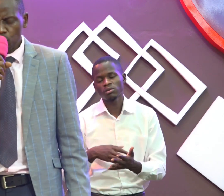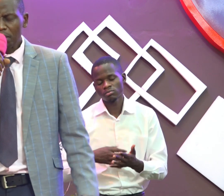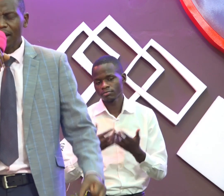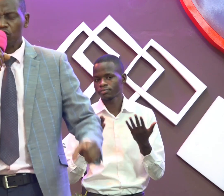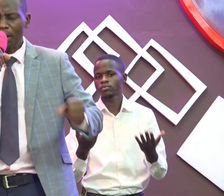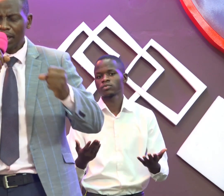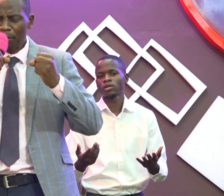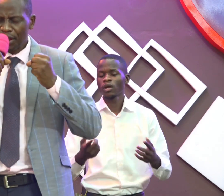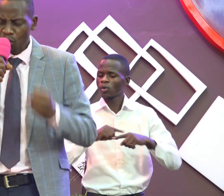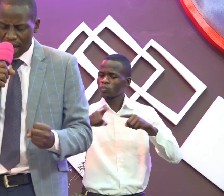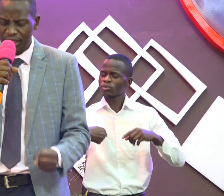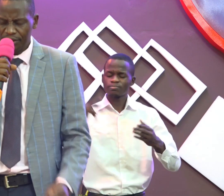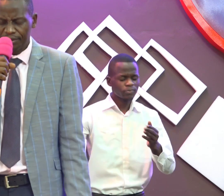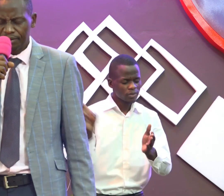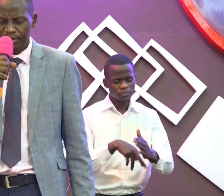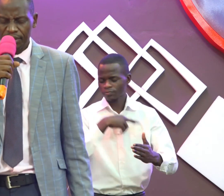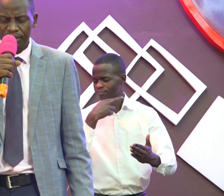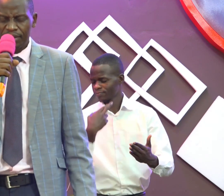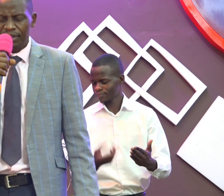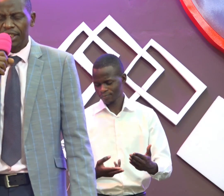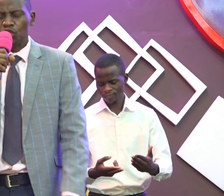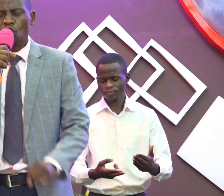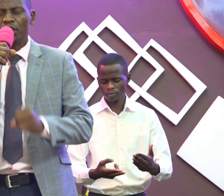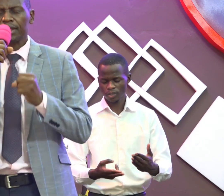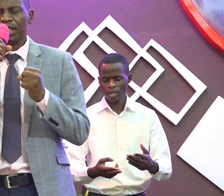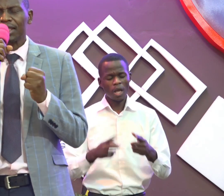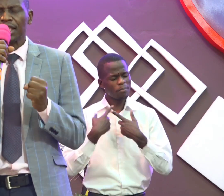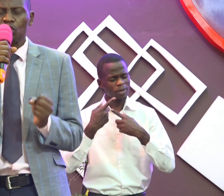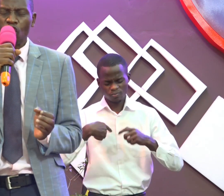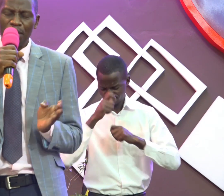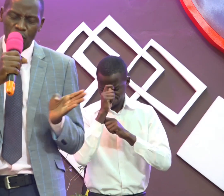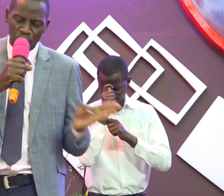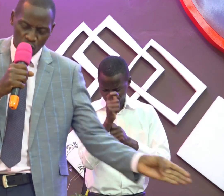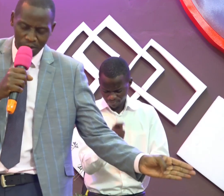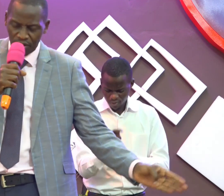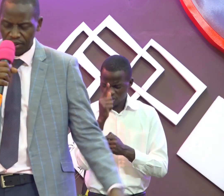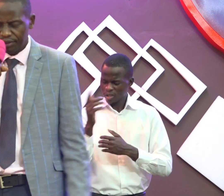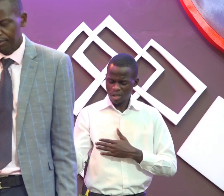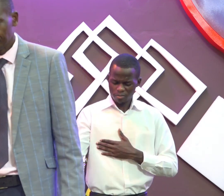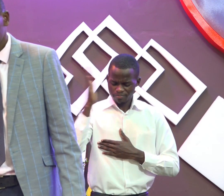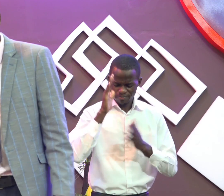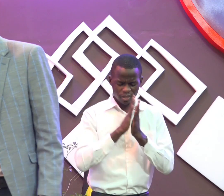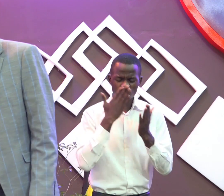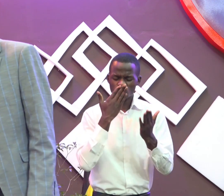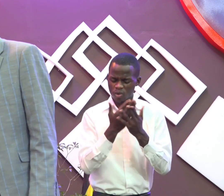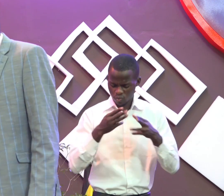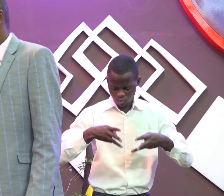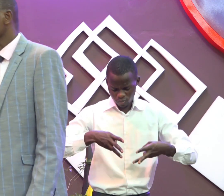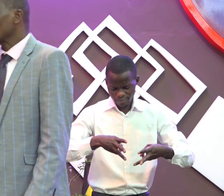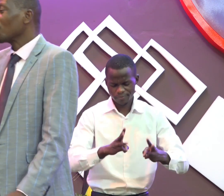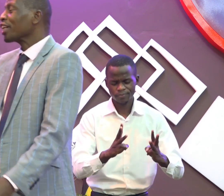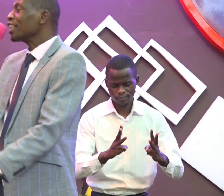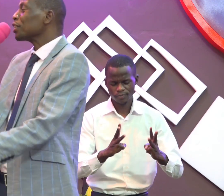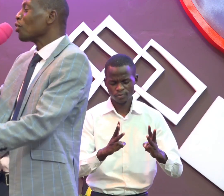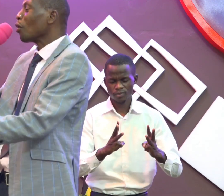we are weak. Tuli bantu abalemererwa. We are men that can fail. Neye tugonze buli kasero tukomyewo mukubo. But soften us and bring us back on the